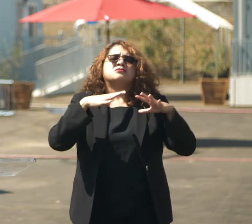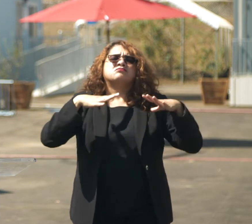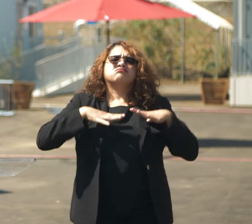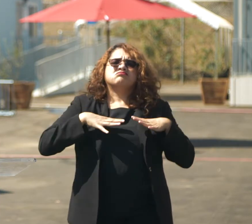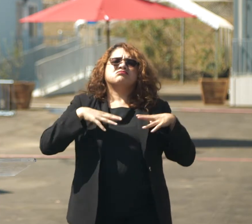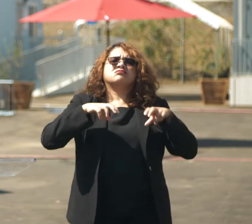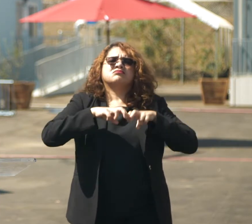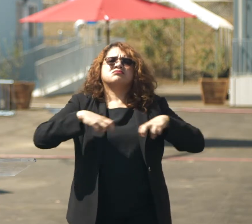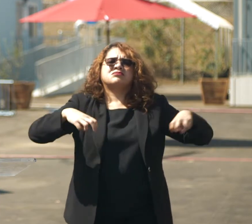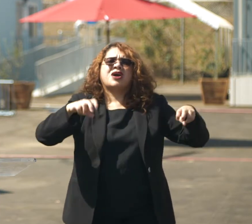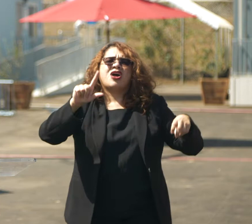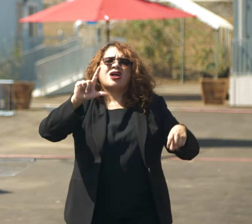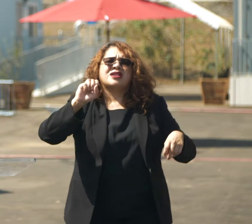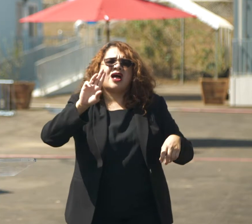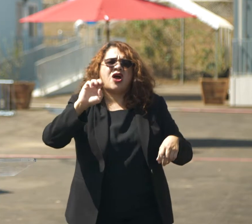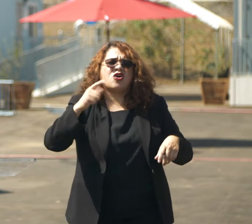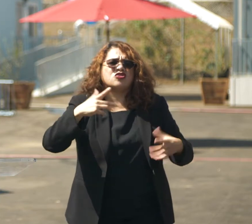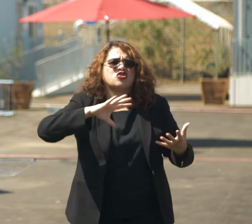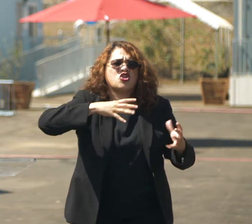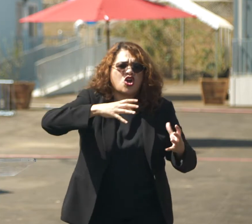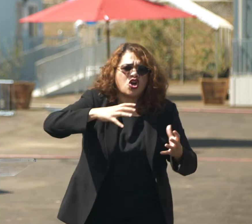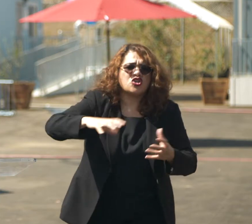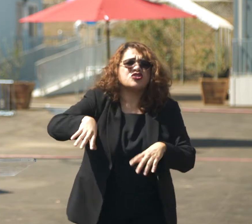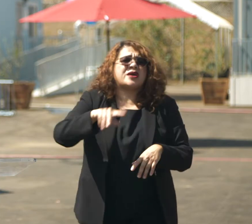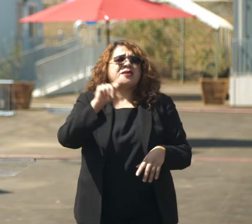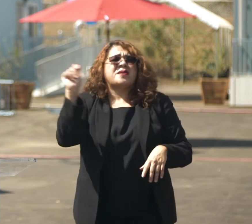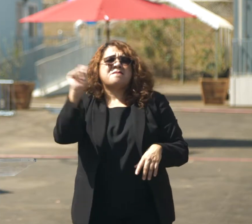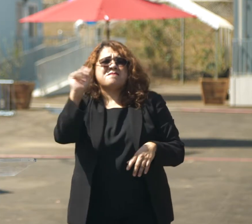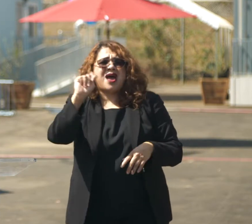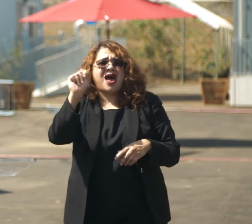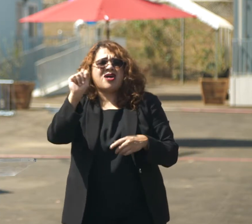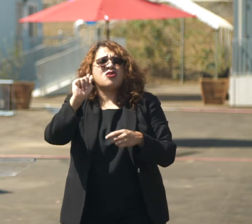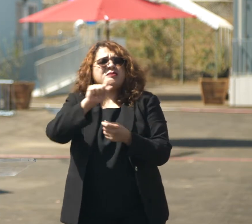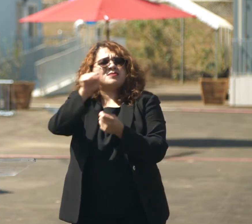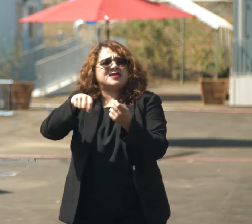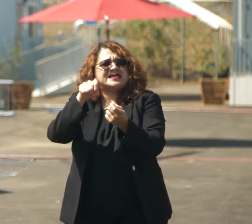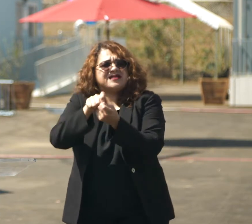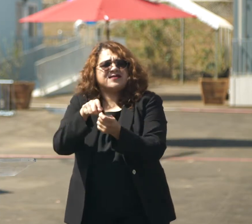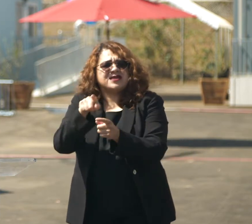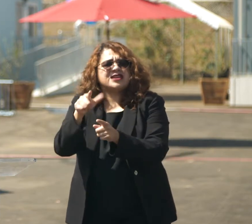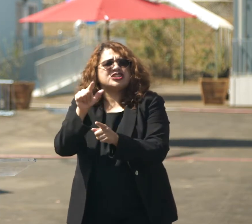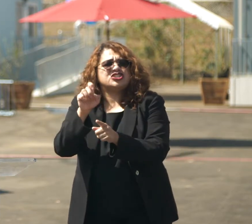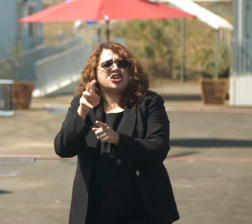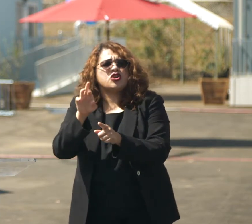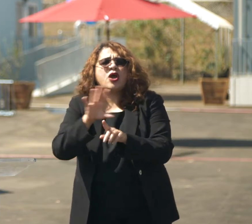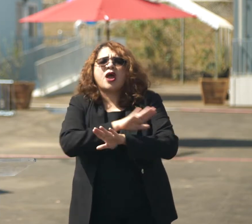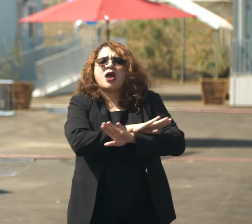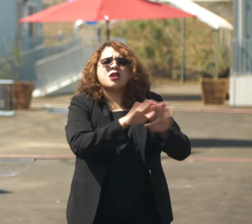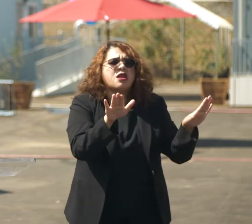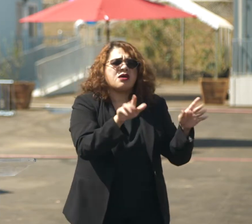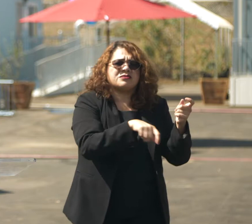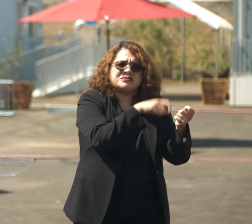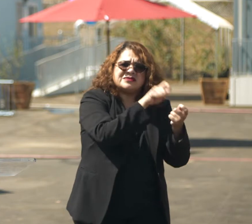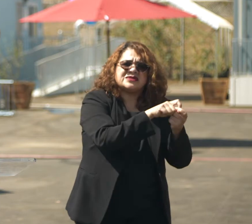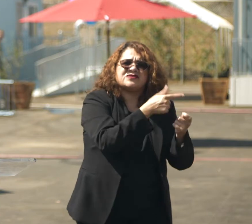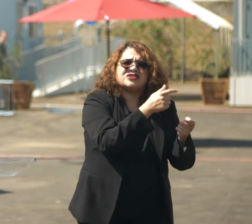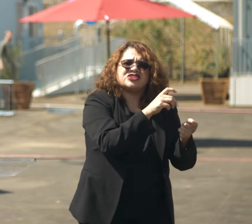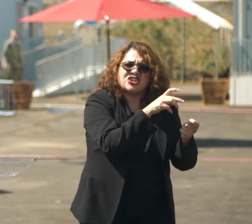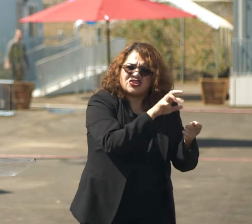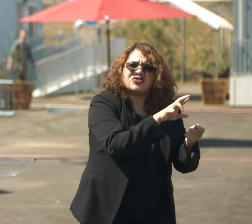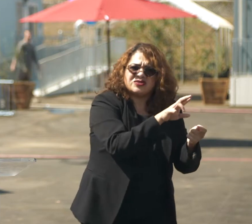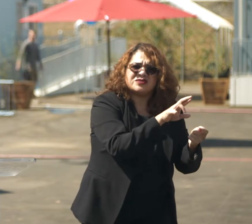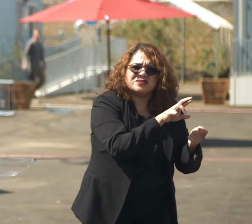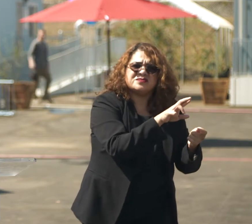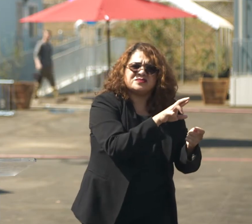Gender-specific and gender-neutral restrooms and showers, case management and service connection offices, a family respite room for